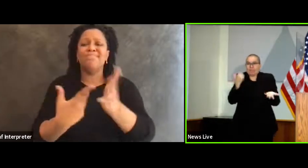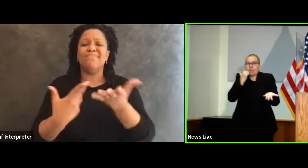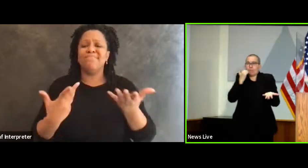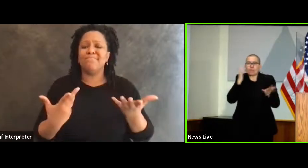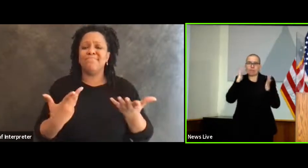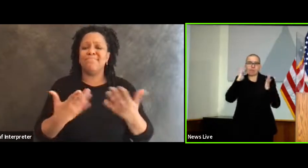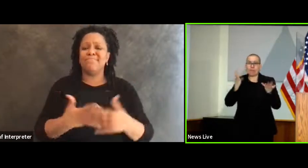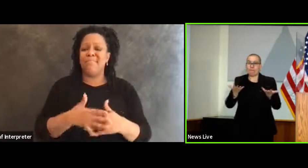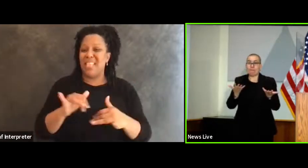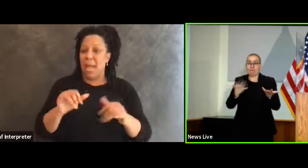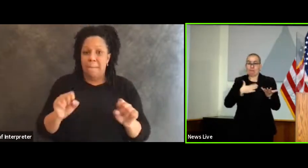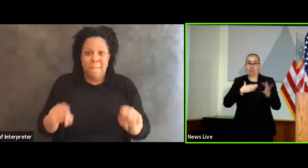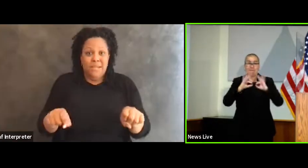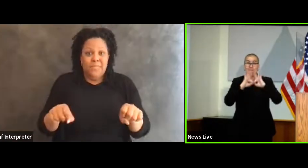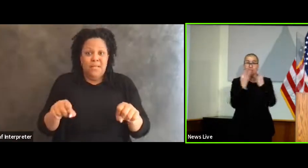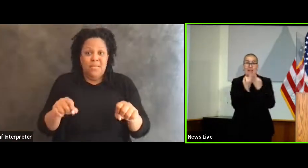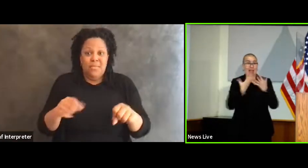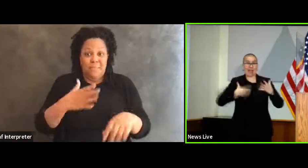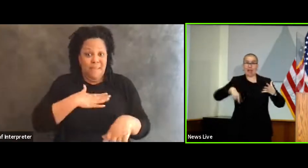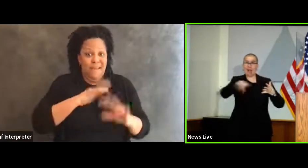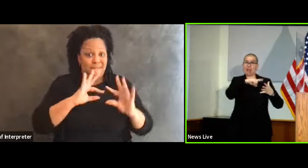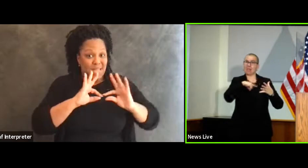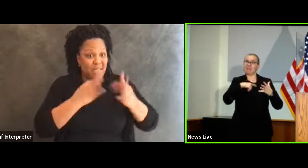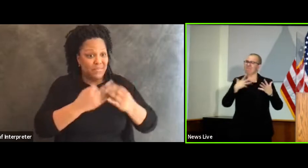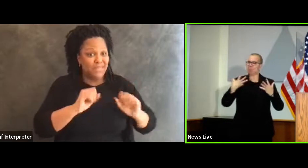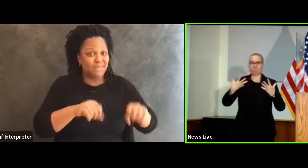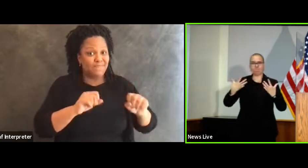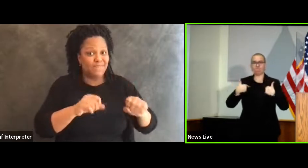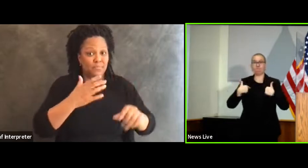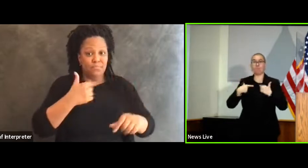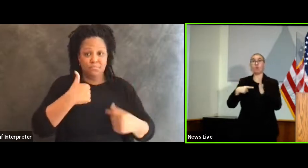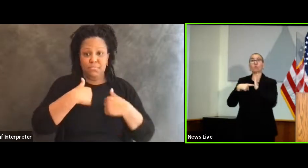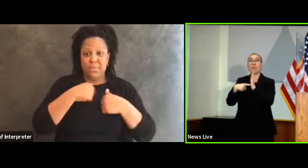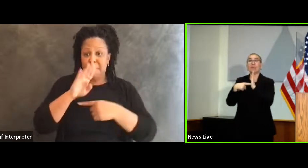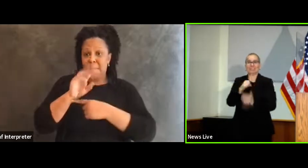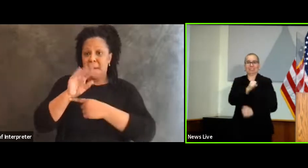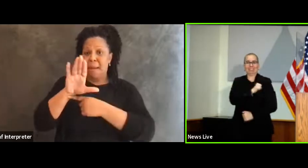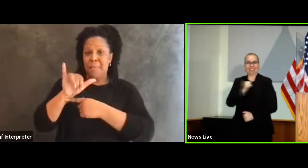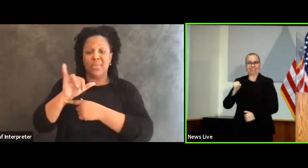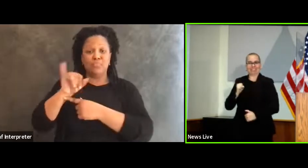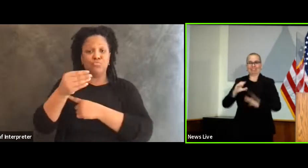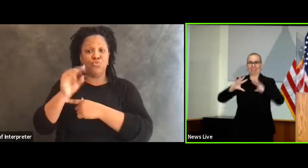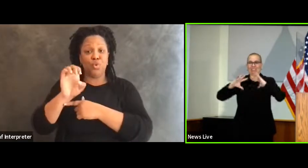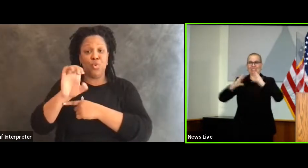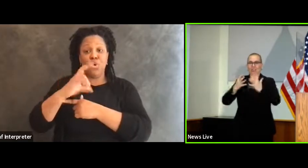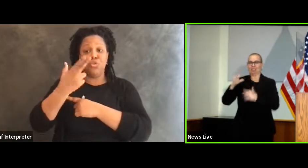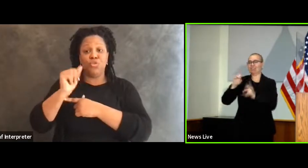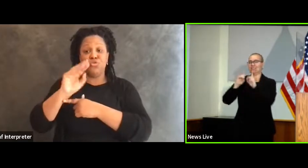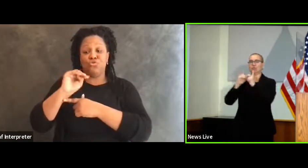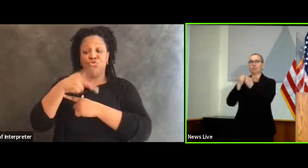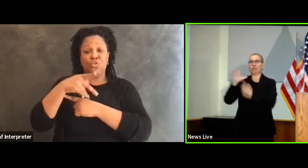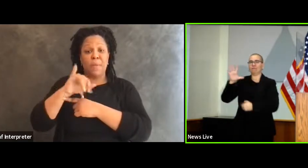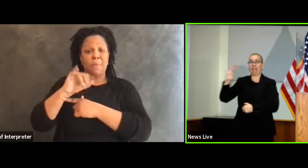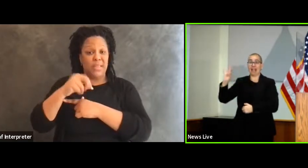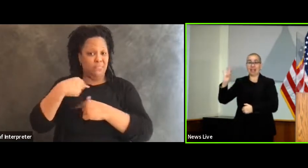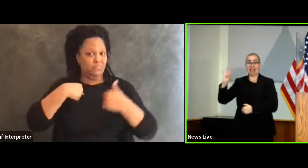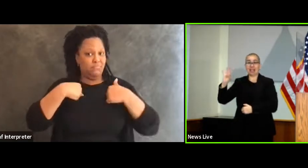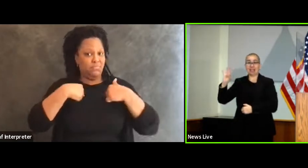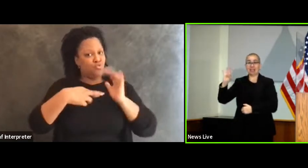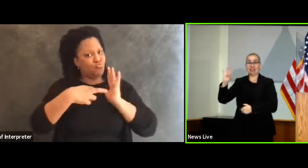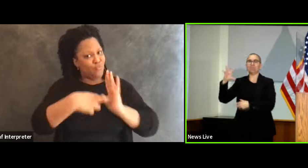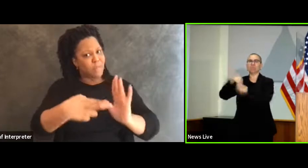Bobby Joe Champion, who represents Senate District 59, which includes North Minneapolis, the North Loop, Bryn Mawr,